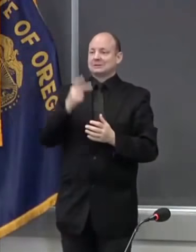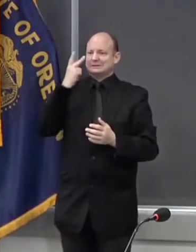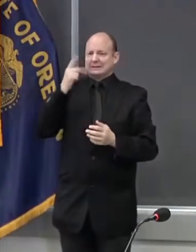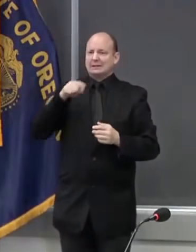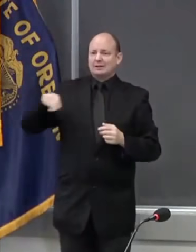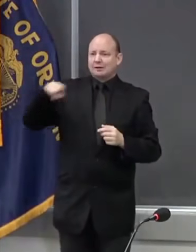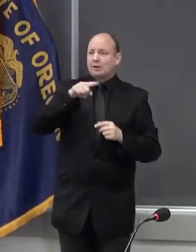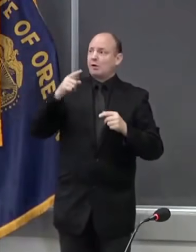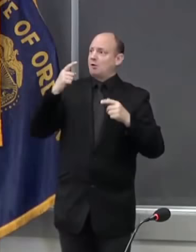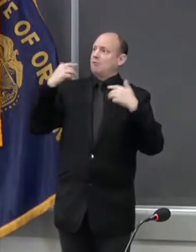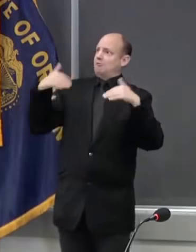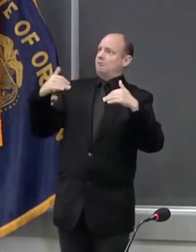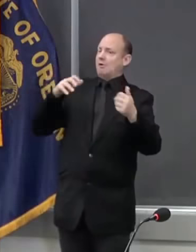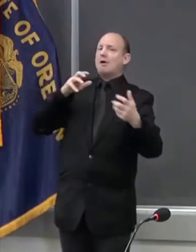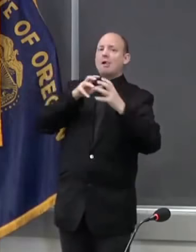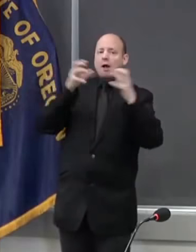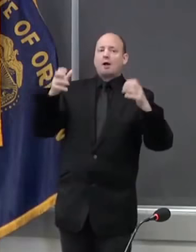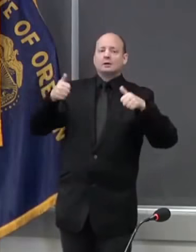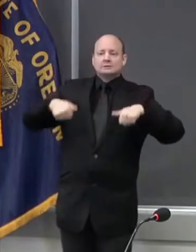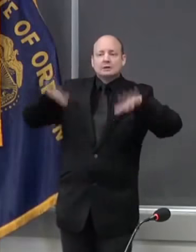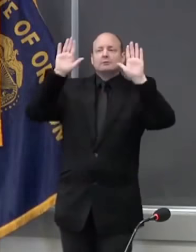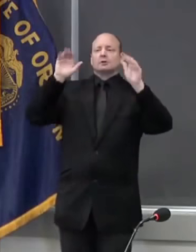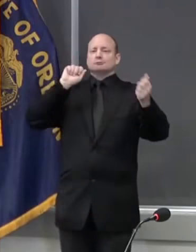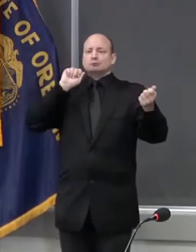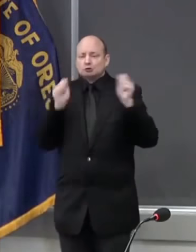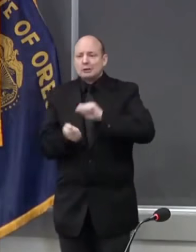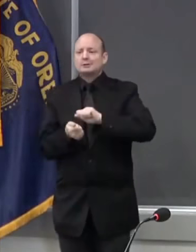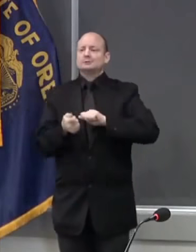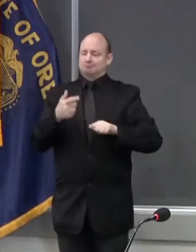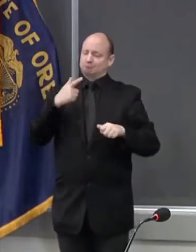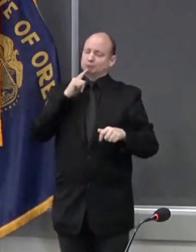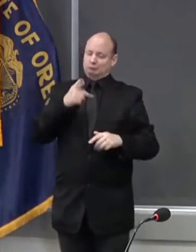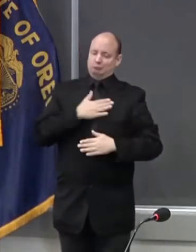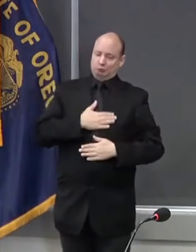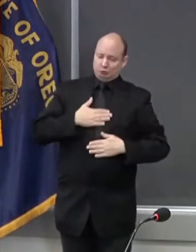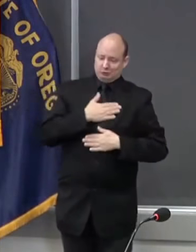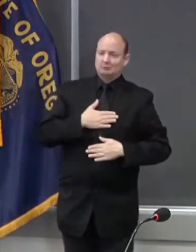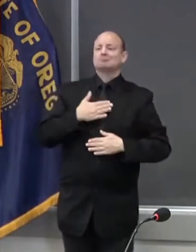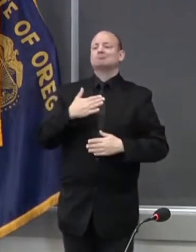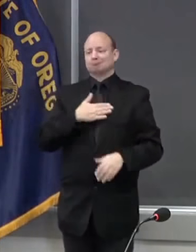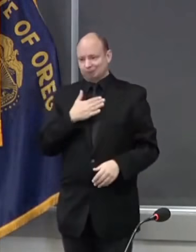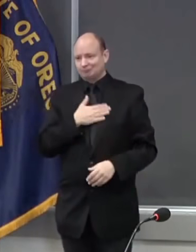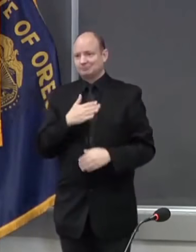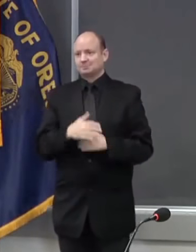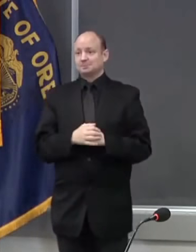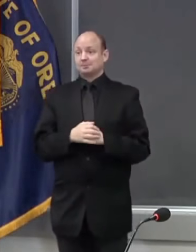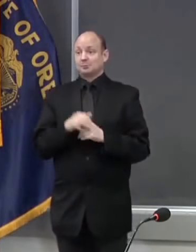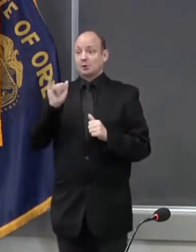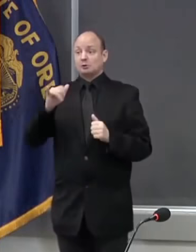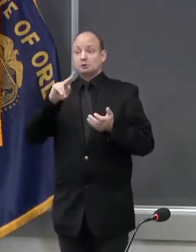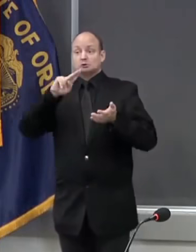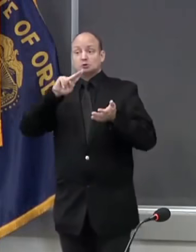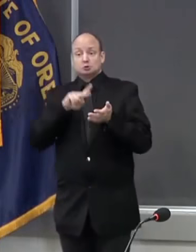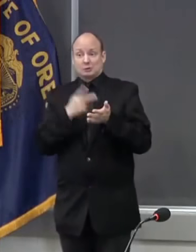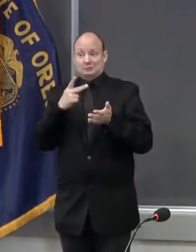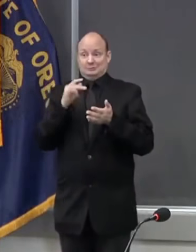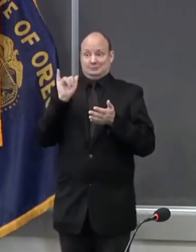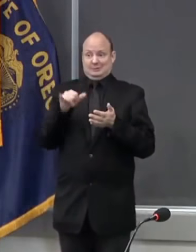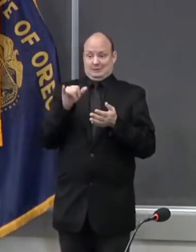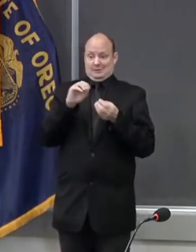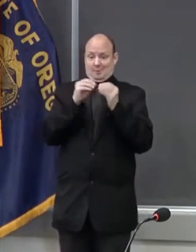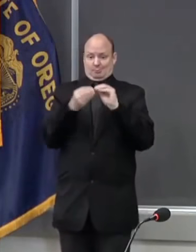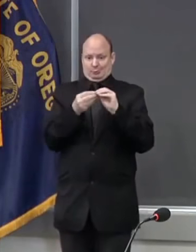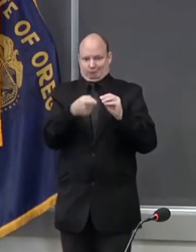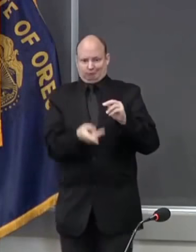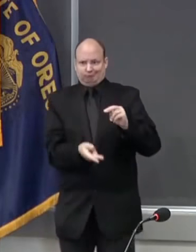many Oregonians have made, and those efforts have not been in vain. Twice now, Oregonians have stopped a surge